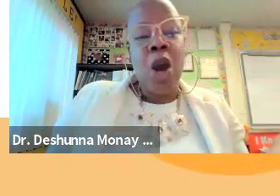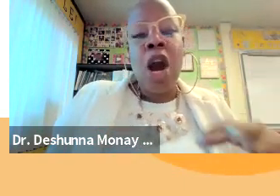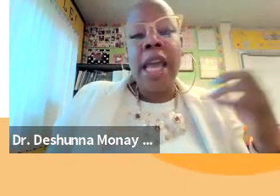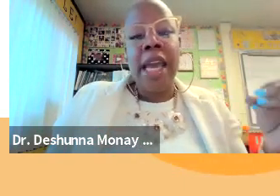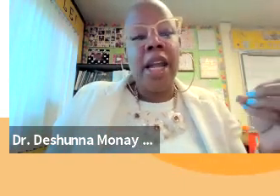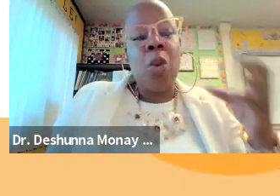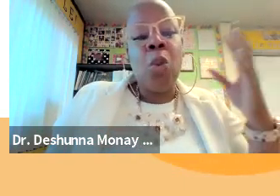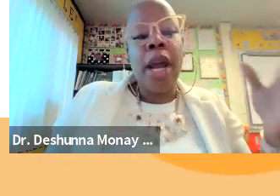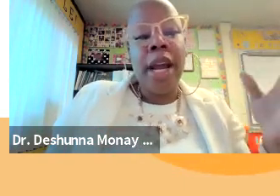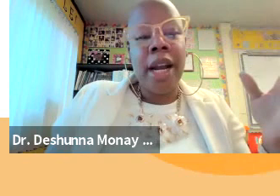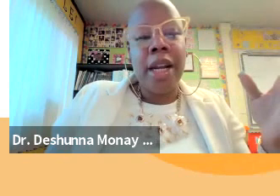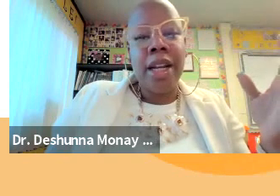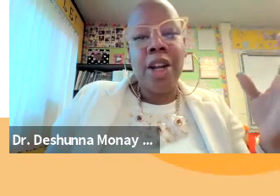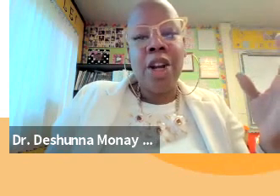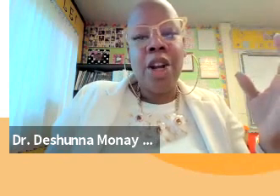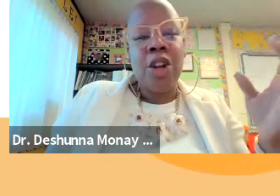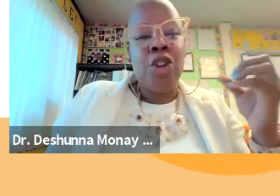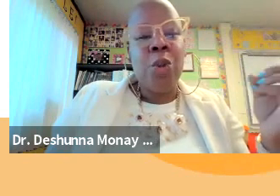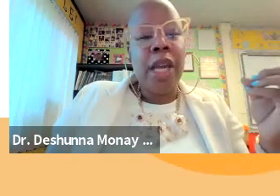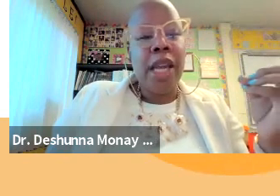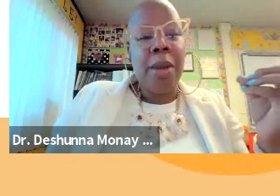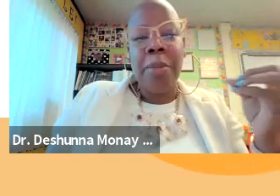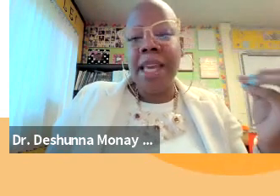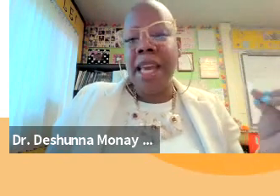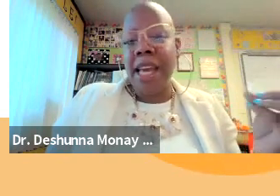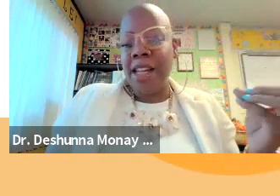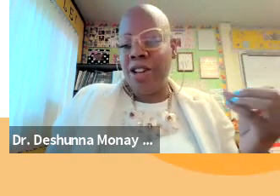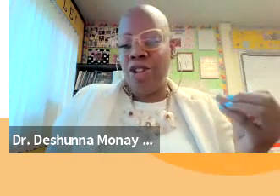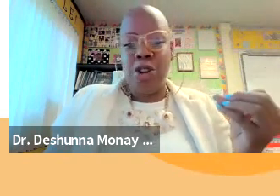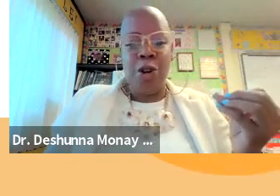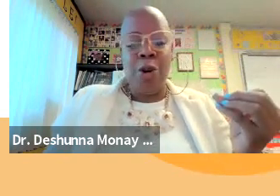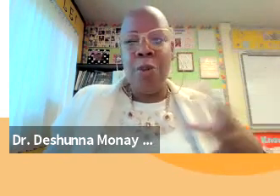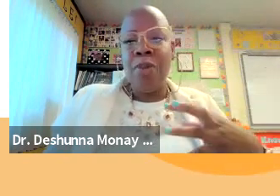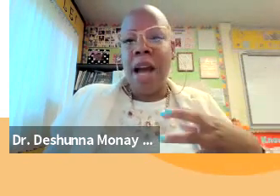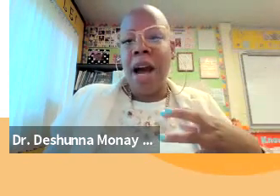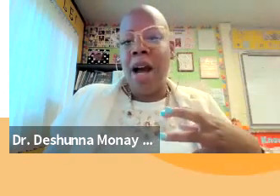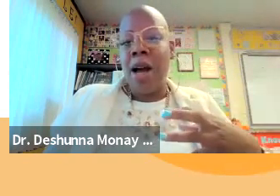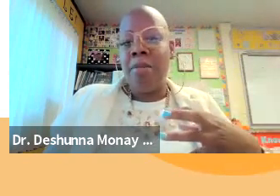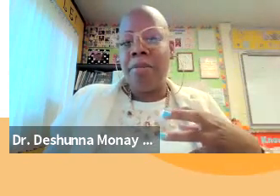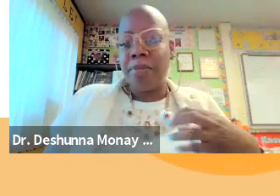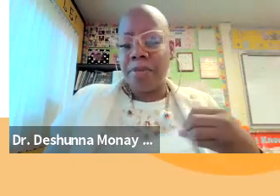importance in? Where do we begin to